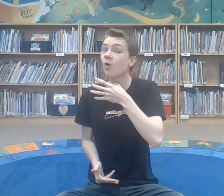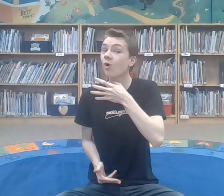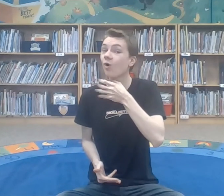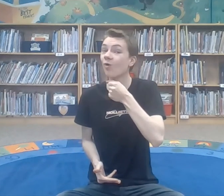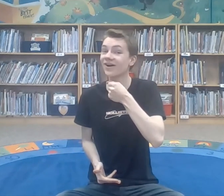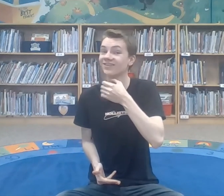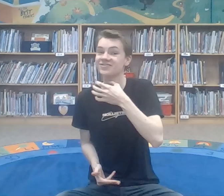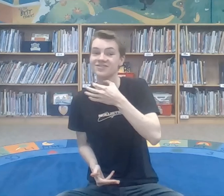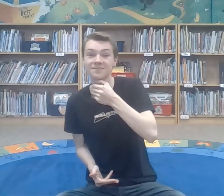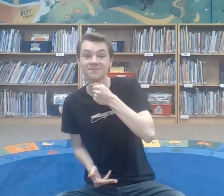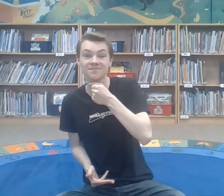Orange.